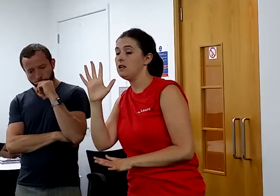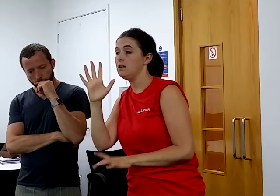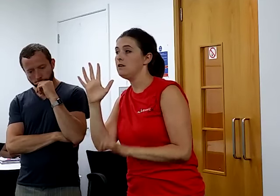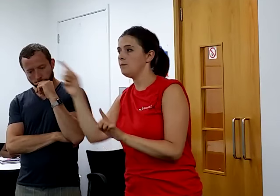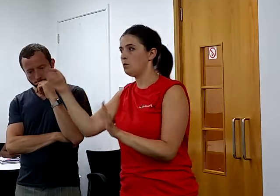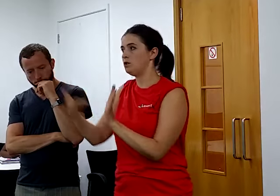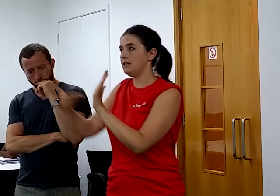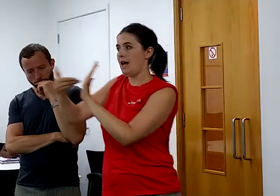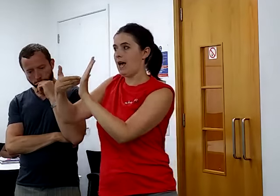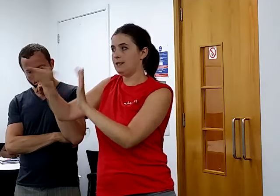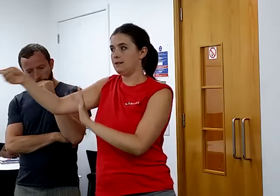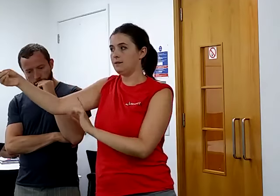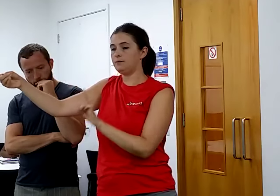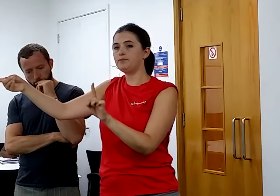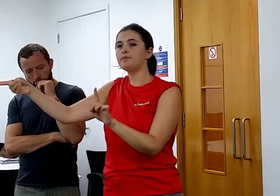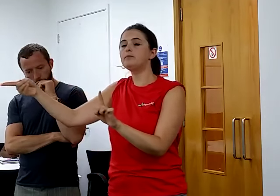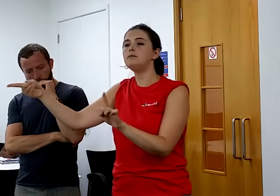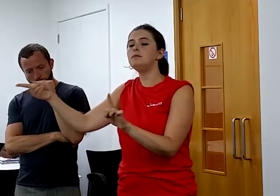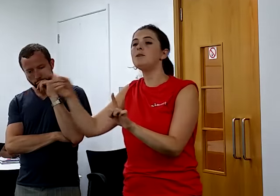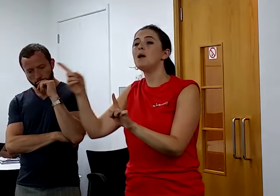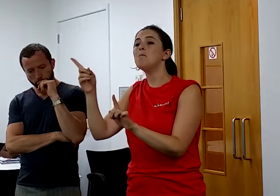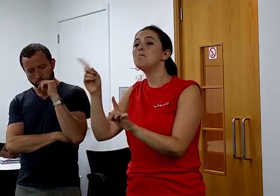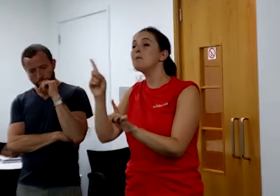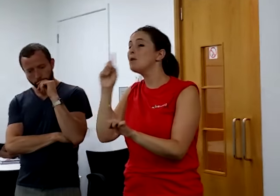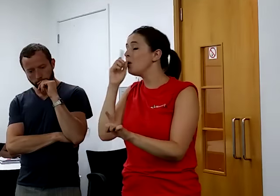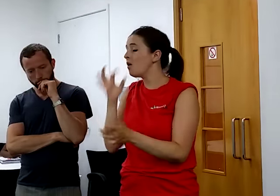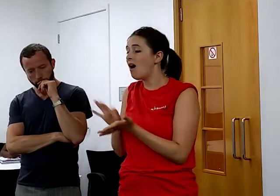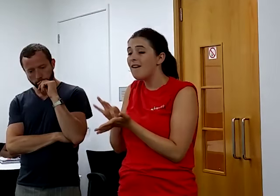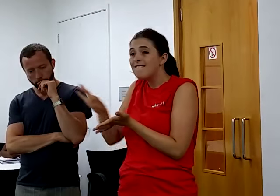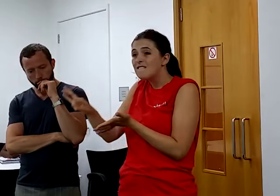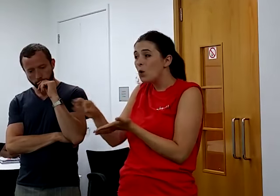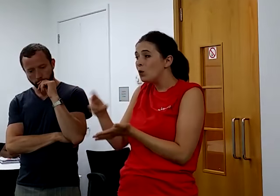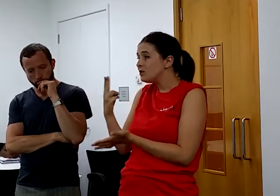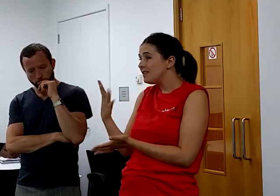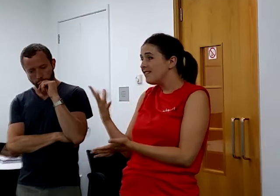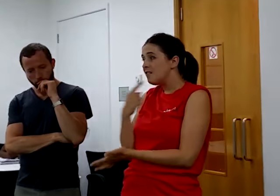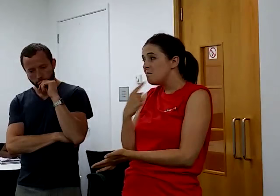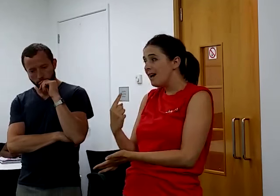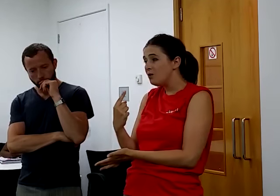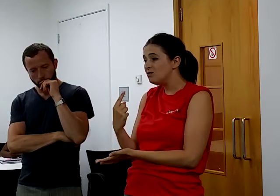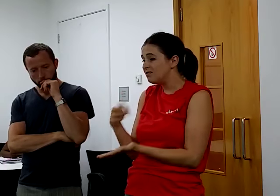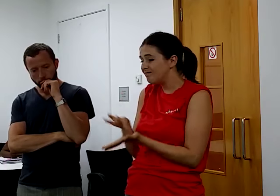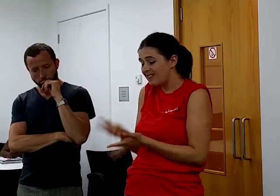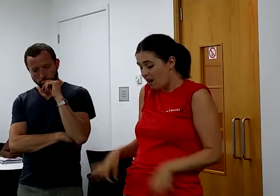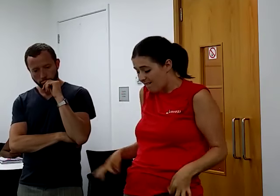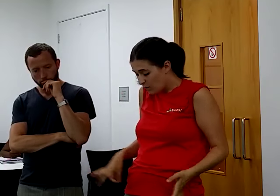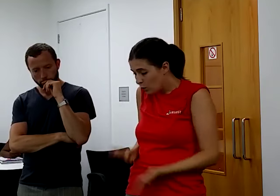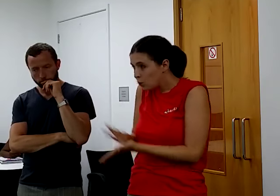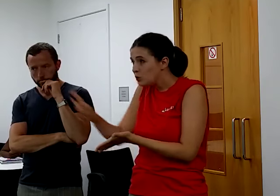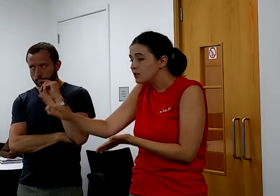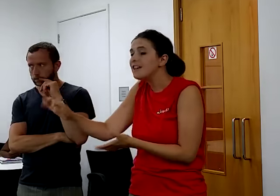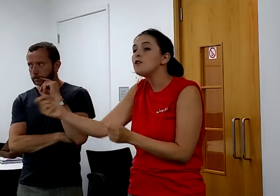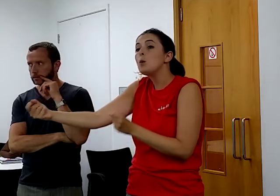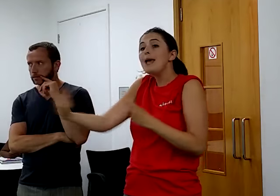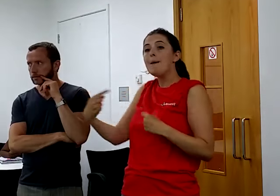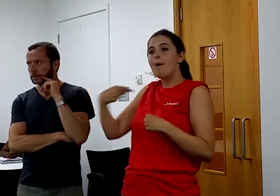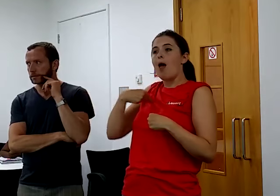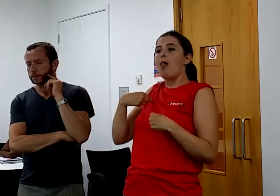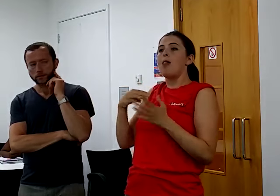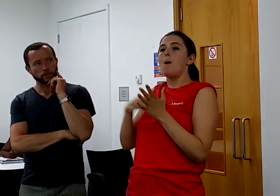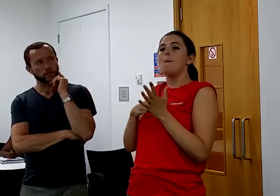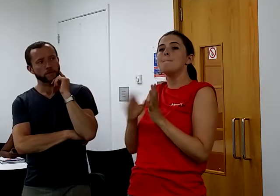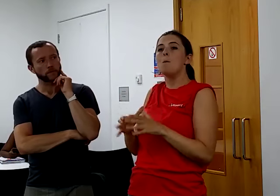Can I just add that people who can't afford the £25 should email Momentum or